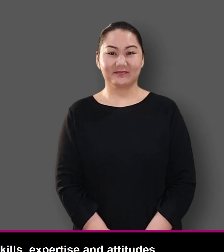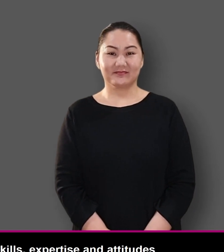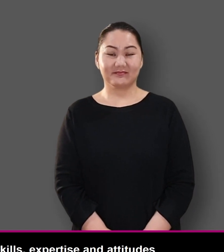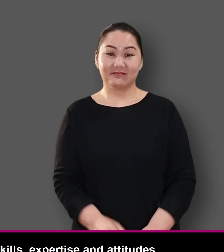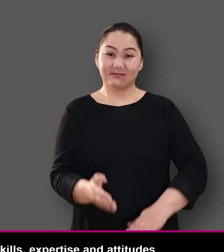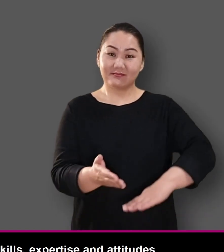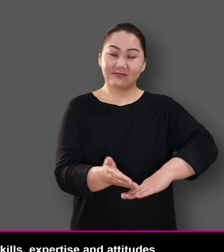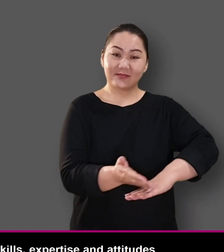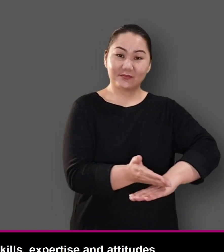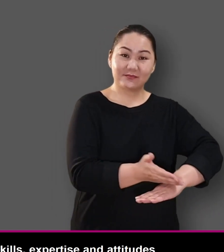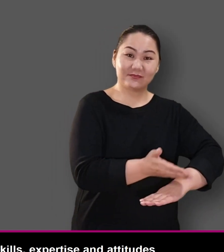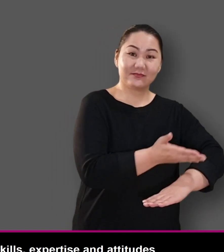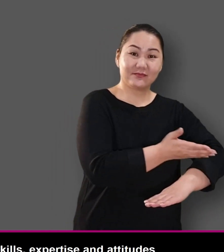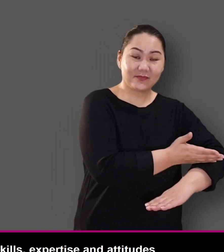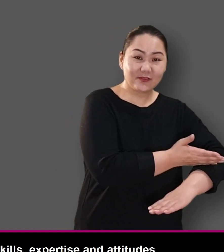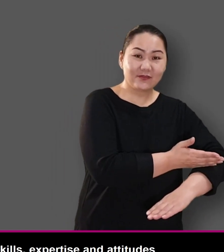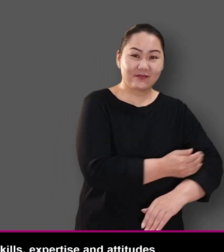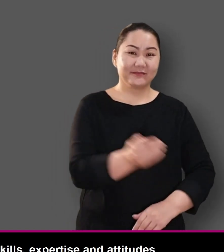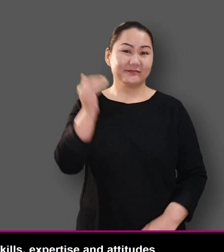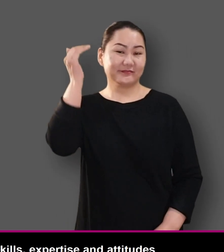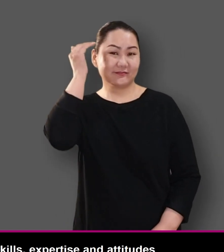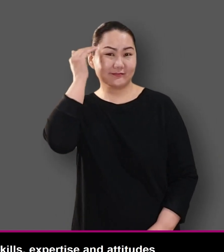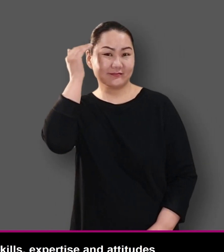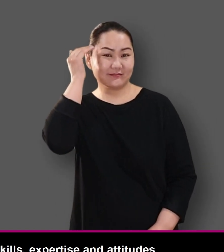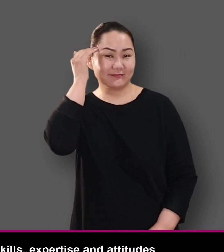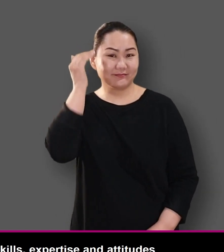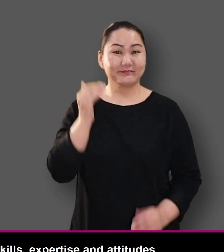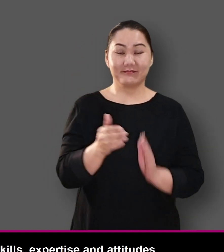teachers' knowledge, skills, expertise, and attitudes,